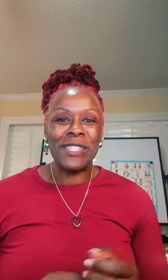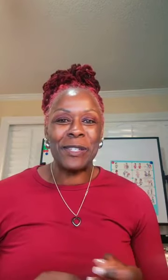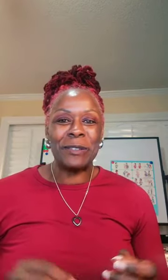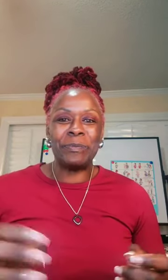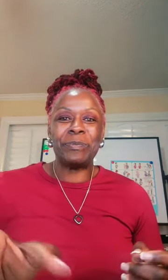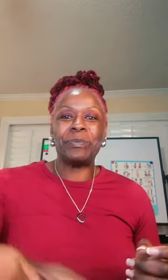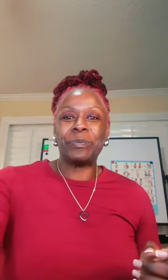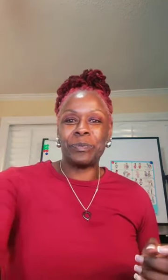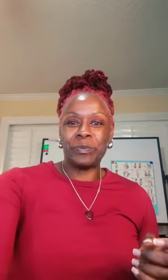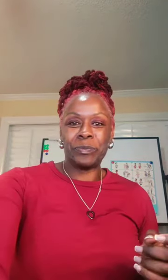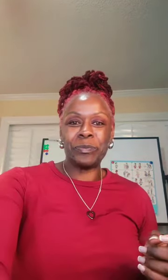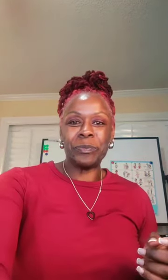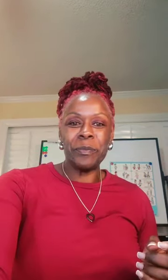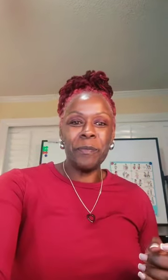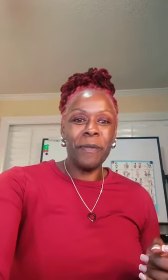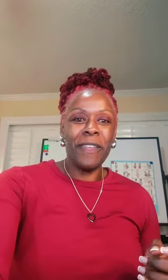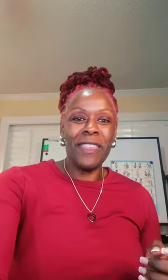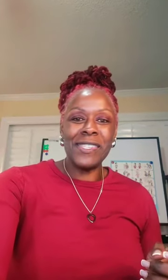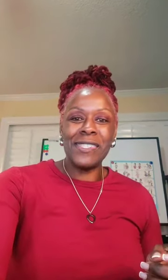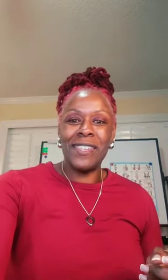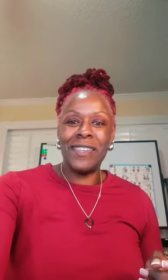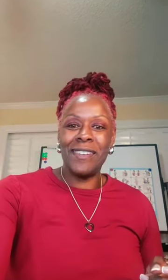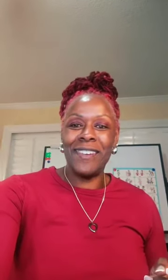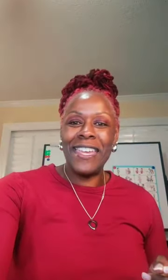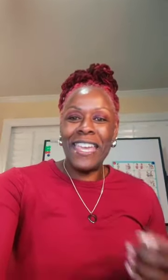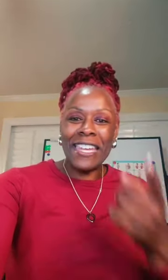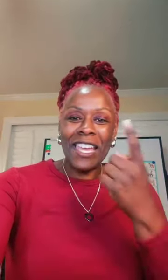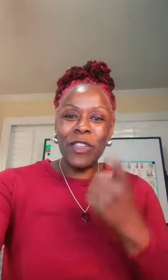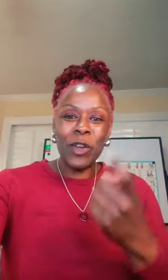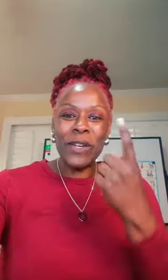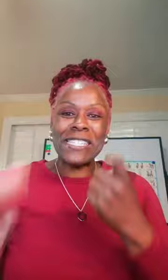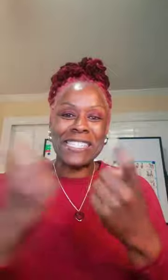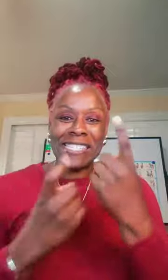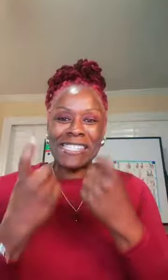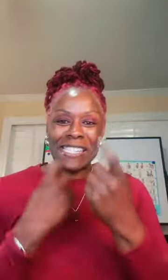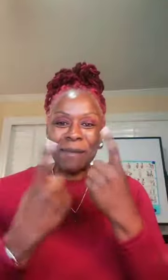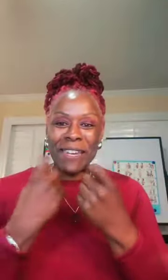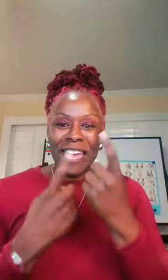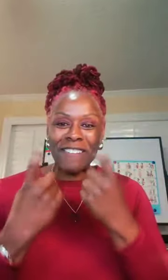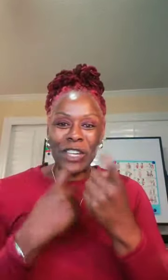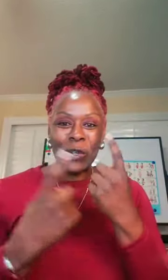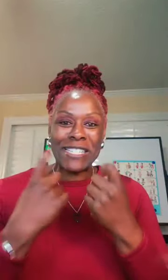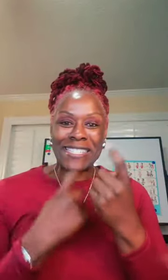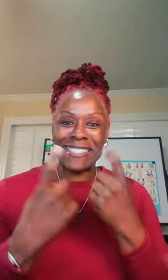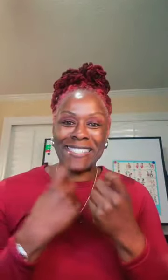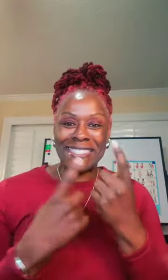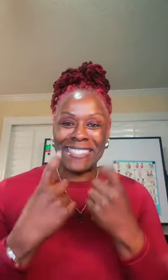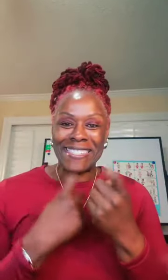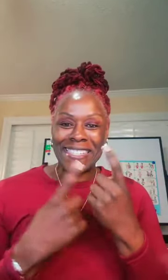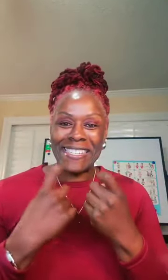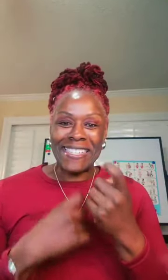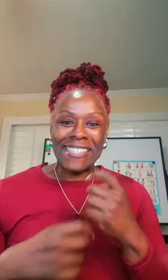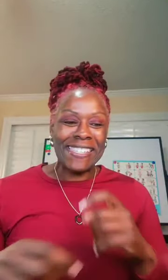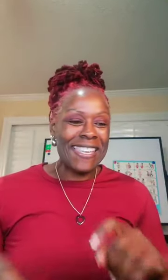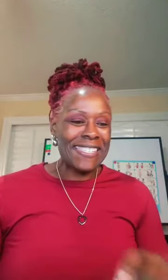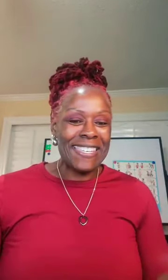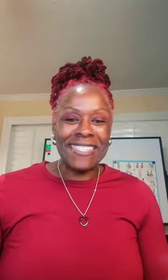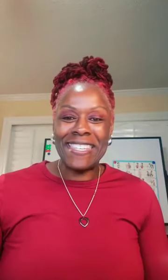too. Let's see here. Any other questions? Anybody have any questions? Yes, yes,